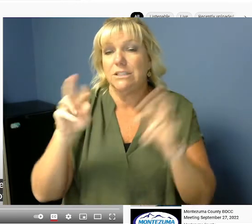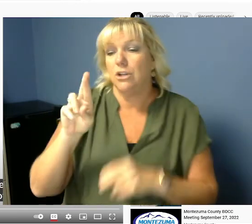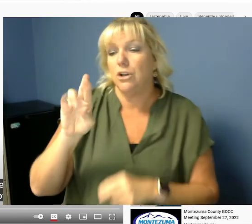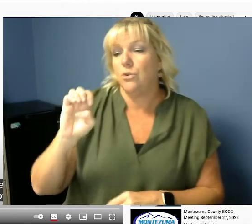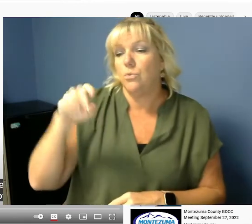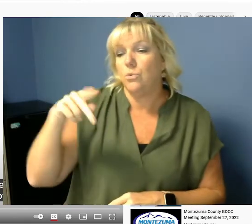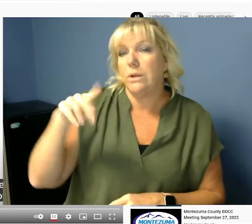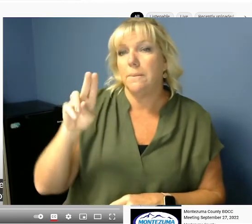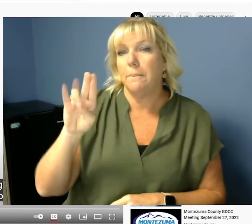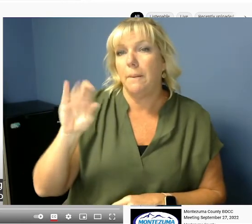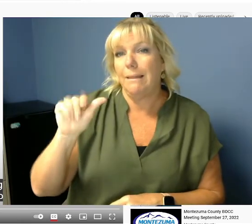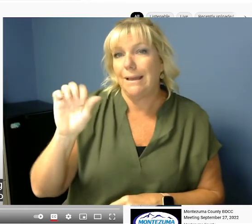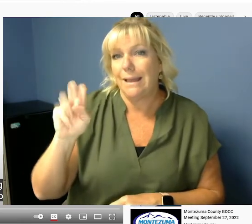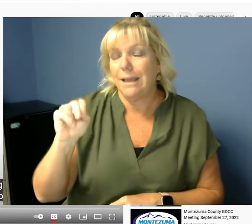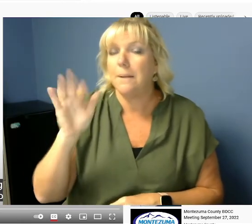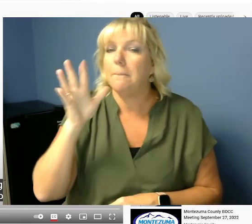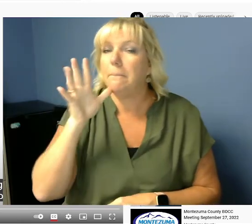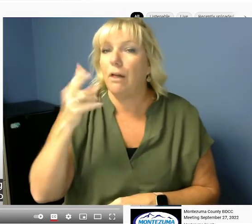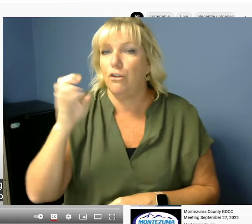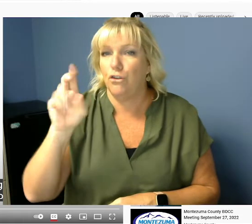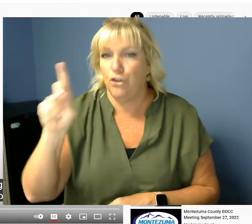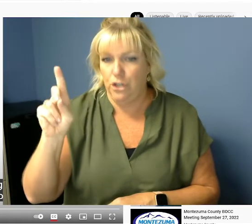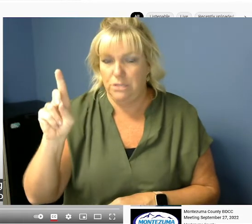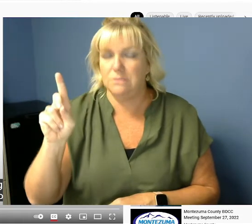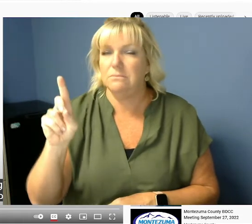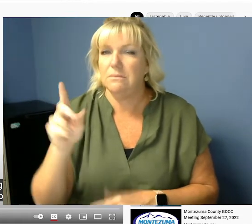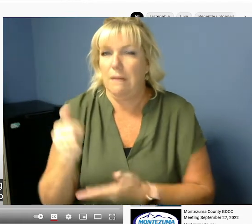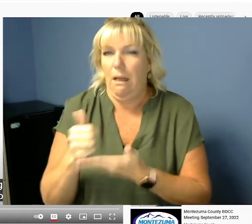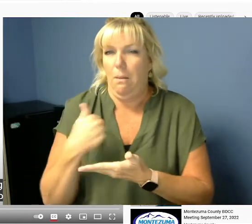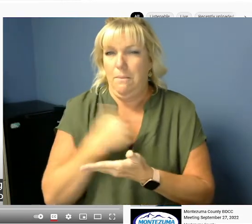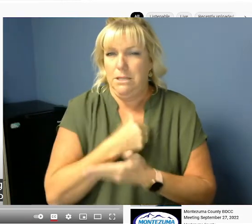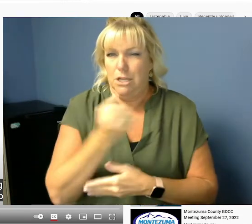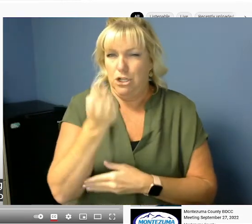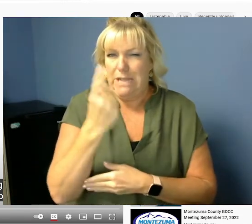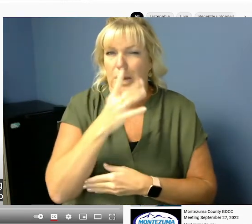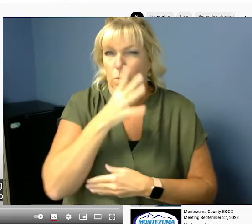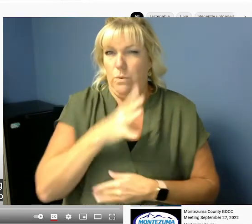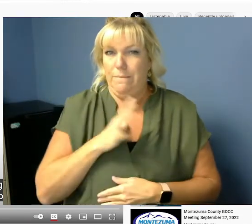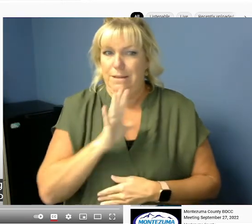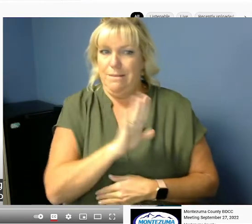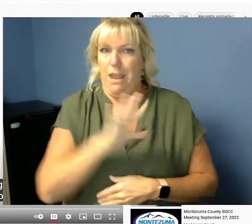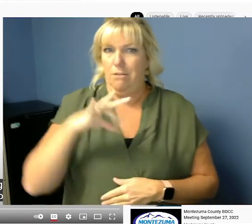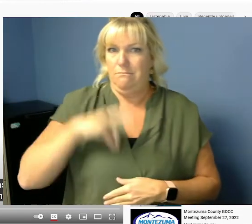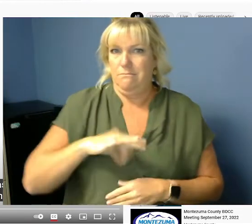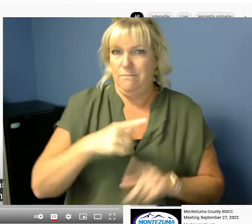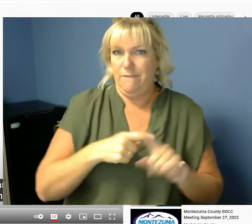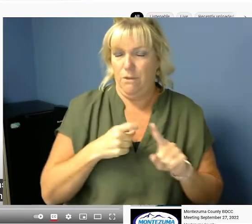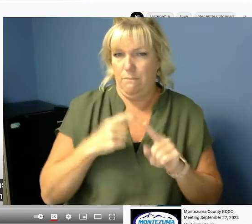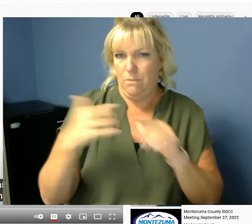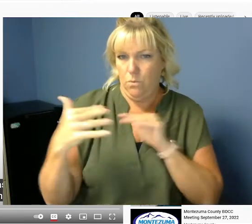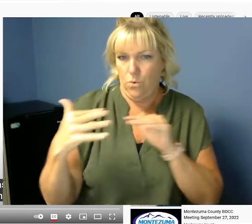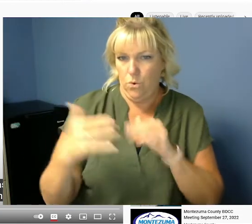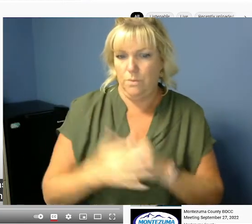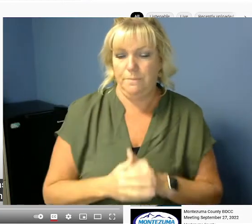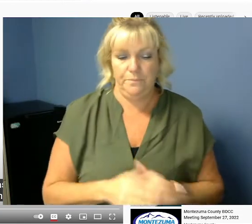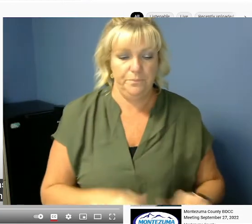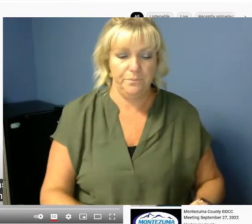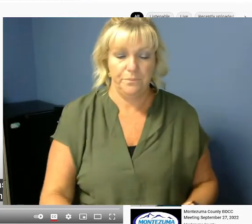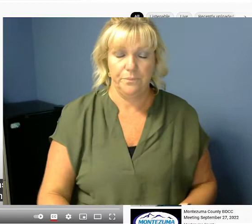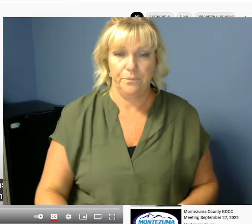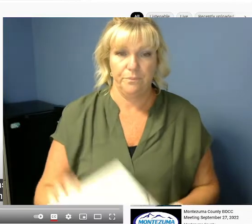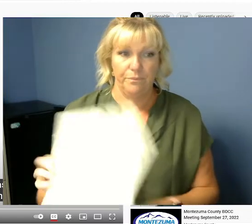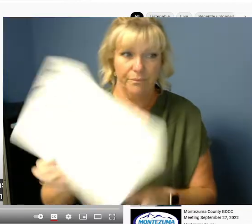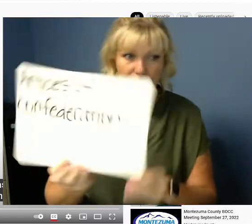understanding what women get out of the American Revolution. So there's a good discussion about that. And then we'll look at the Articles of Confederation. That